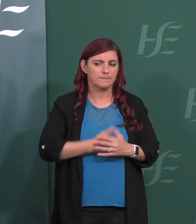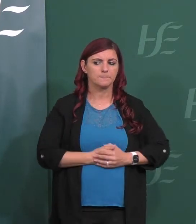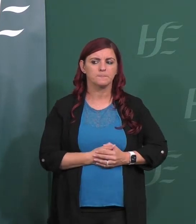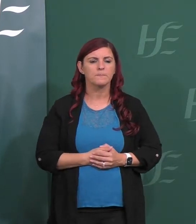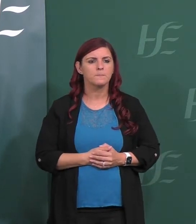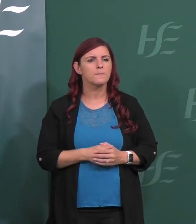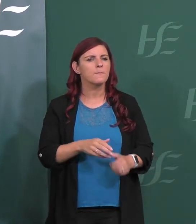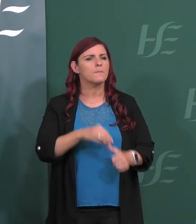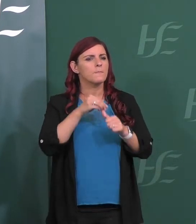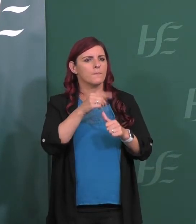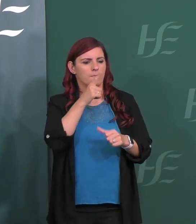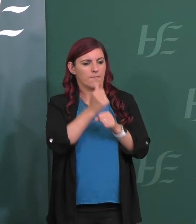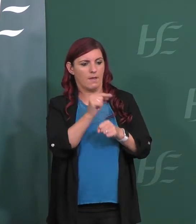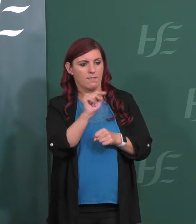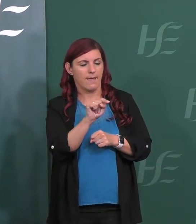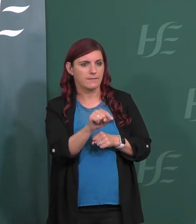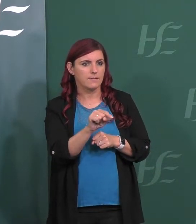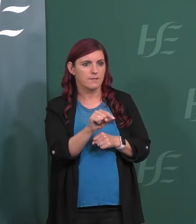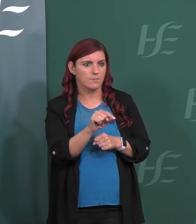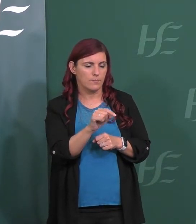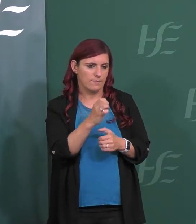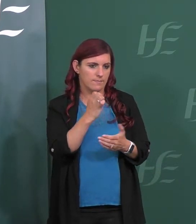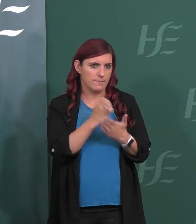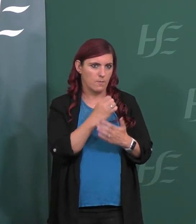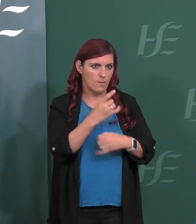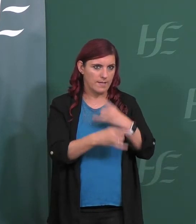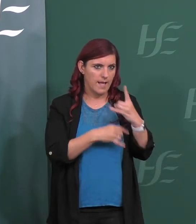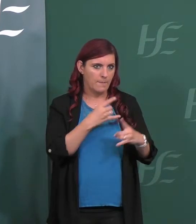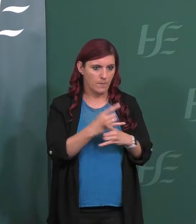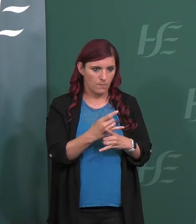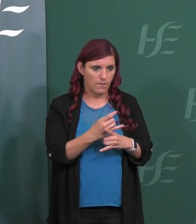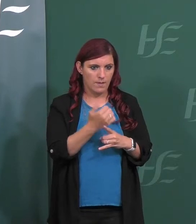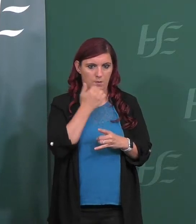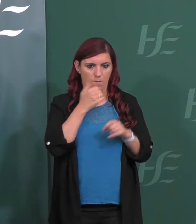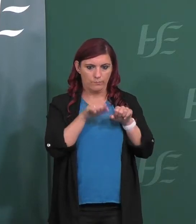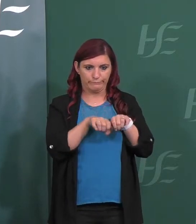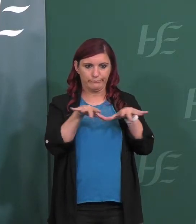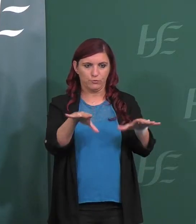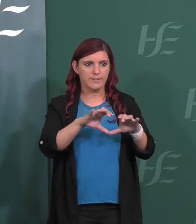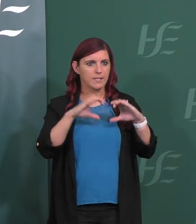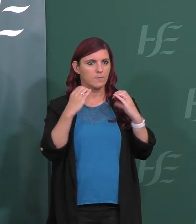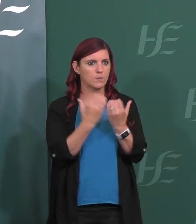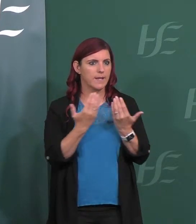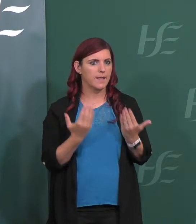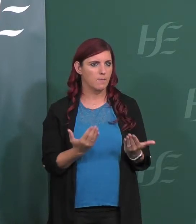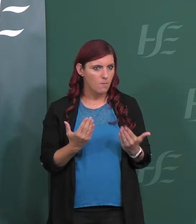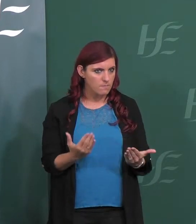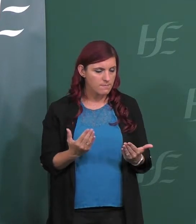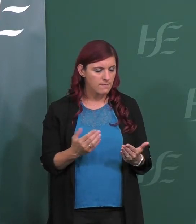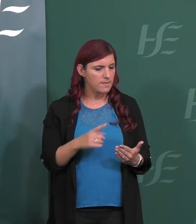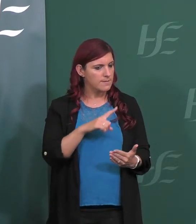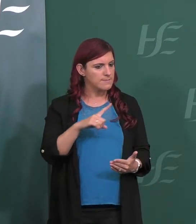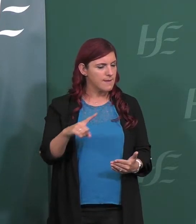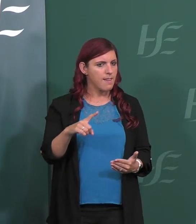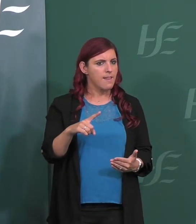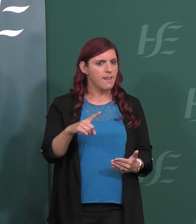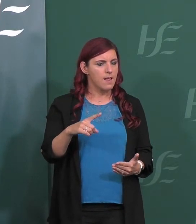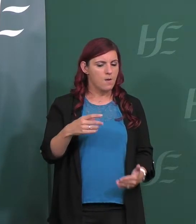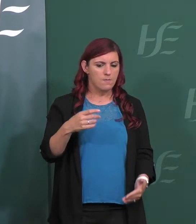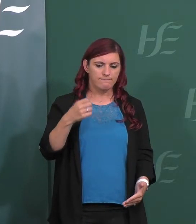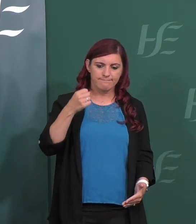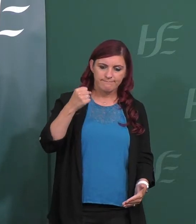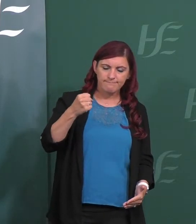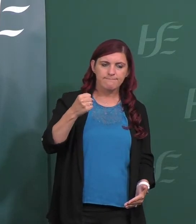And particularly related to that is exactly where the virus levels are at overall in the community. The virus still poses a very